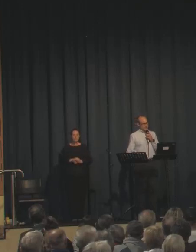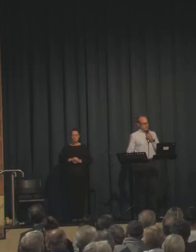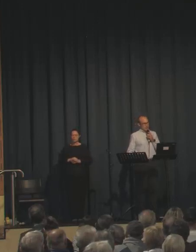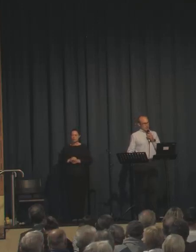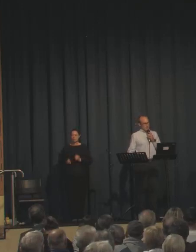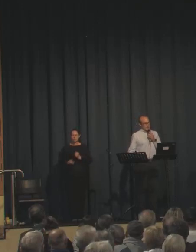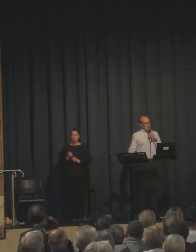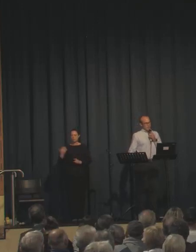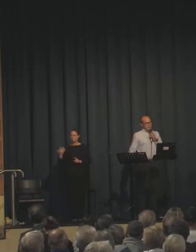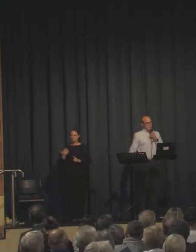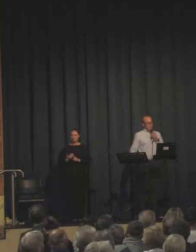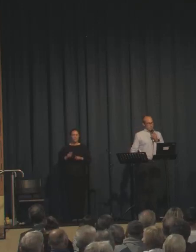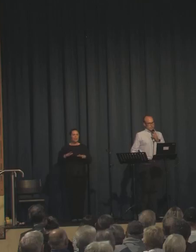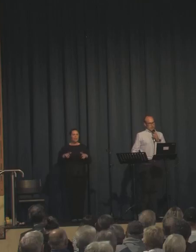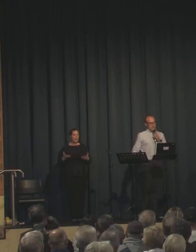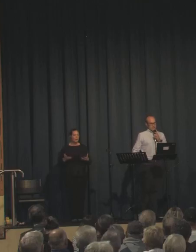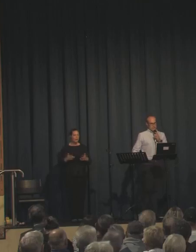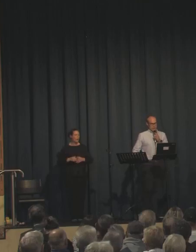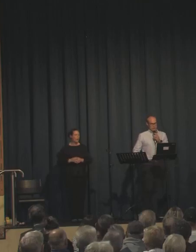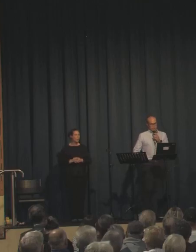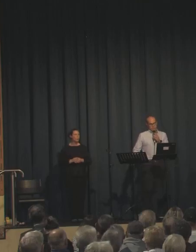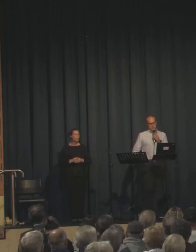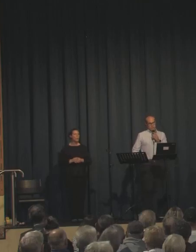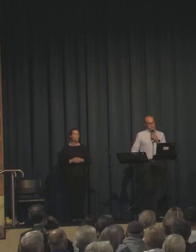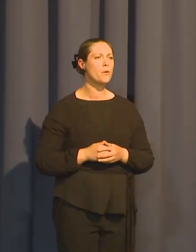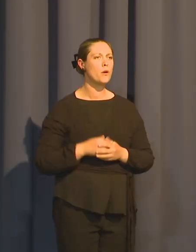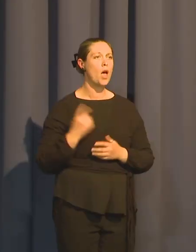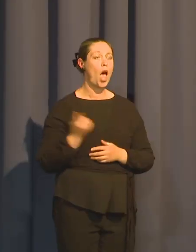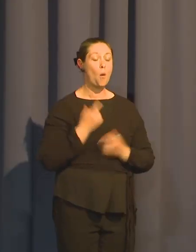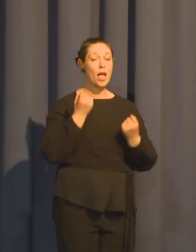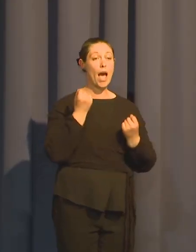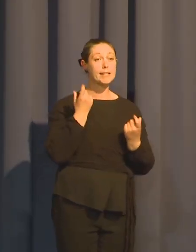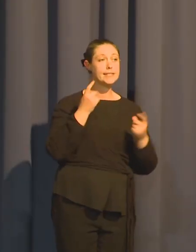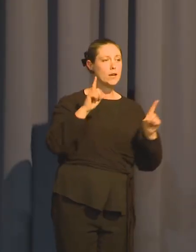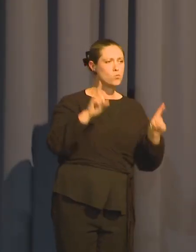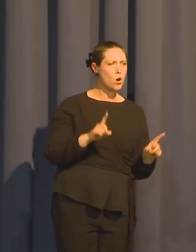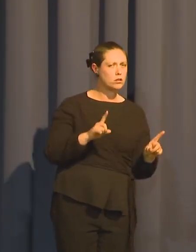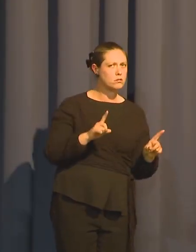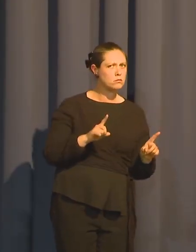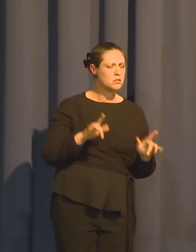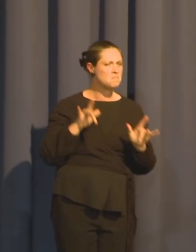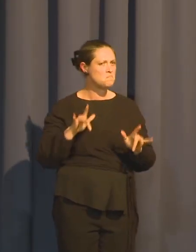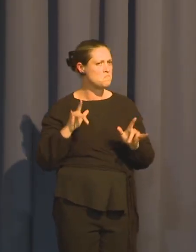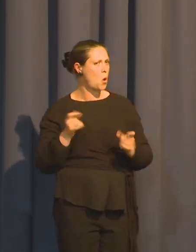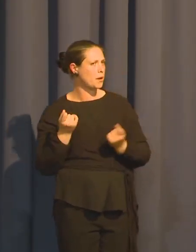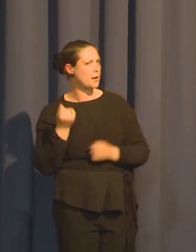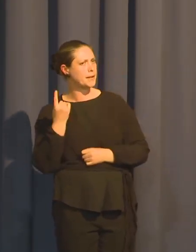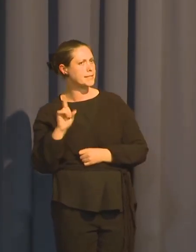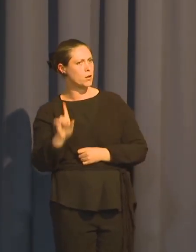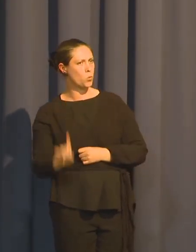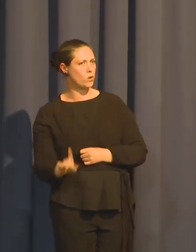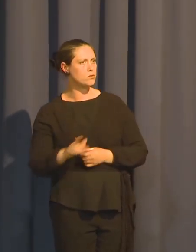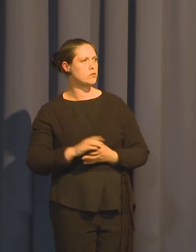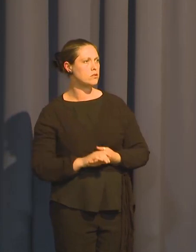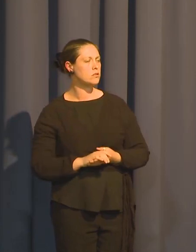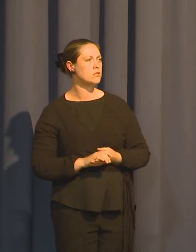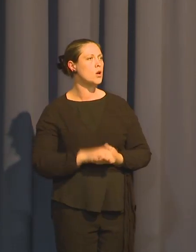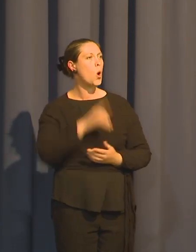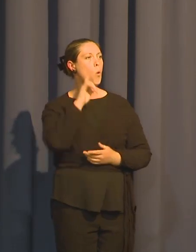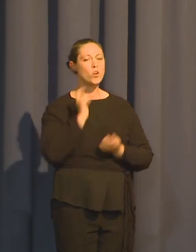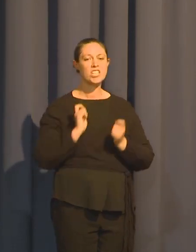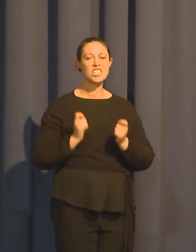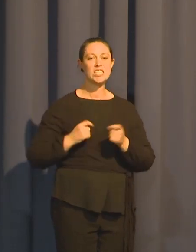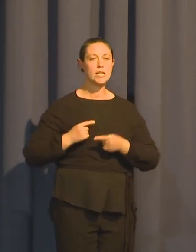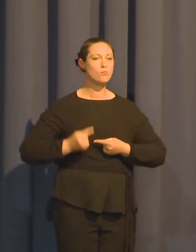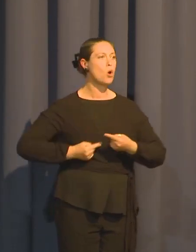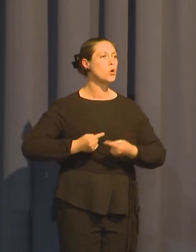position, what we understand and what we don't yet understand, the water testing process,